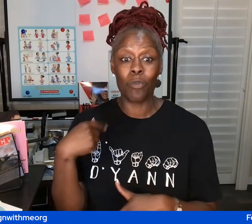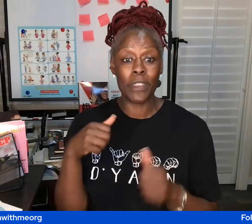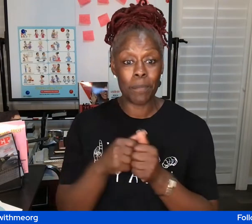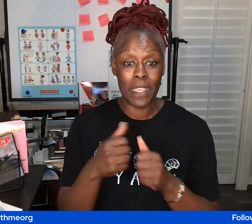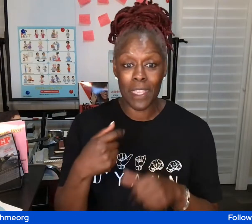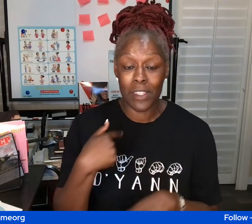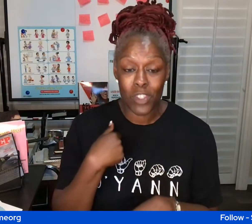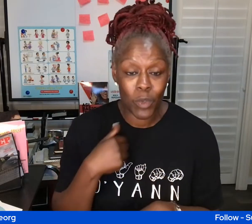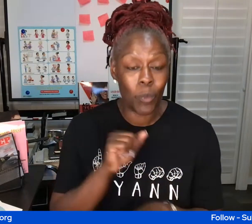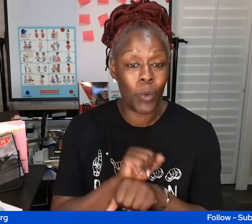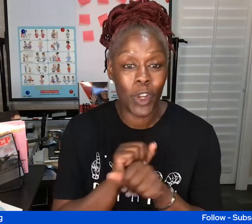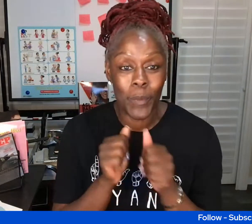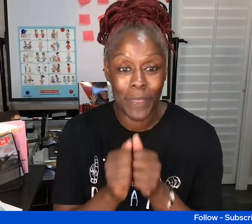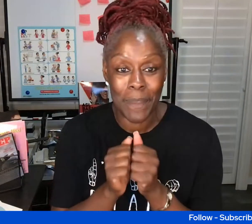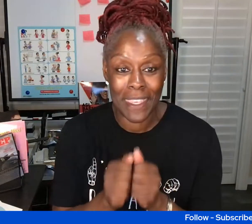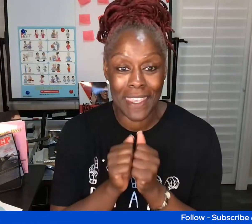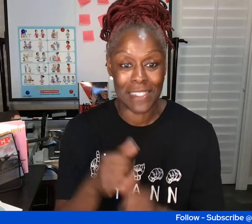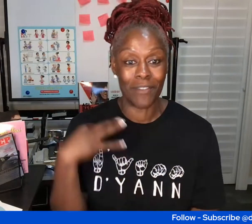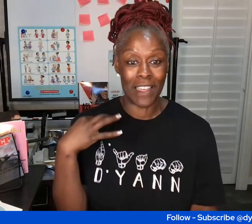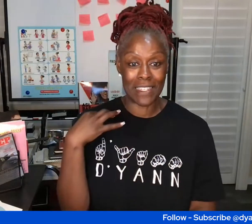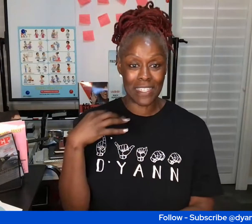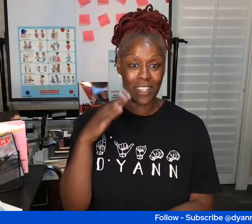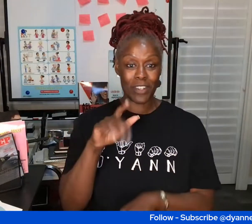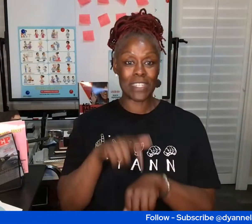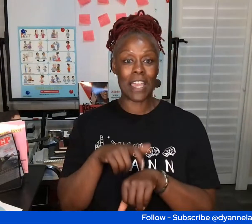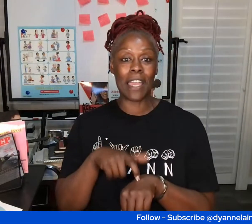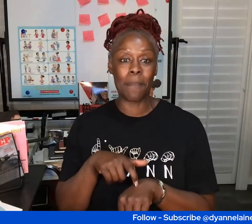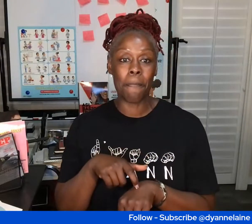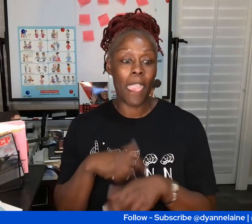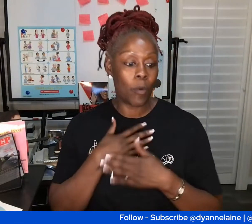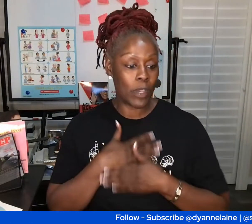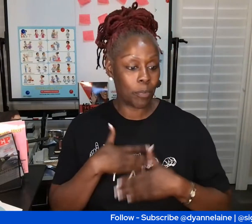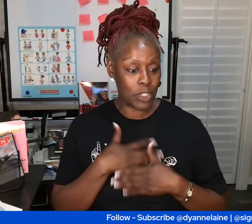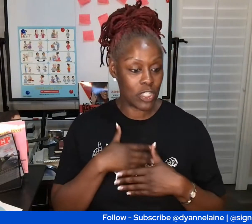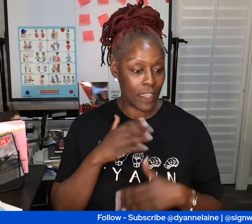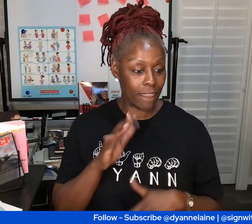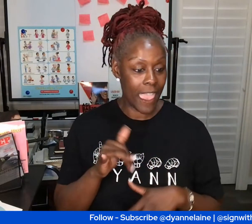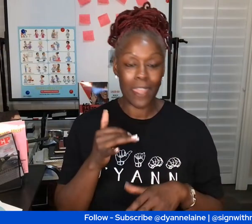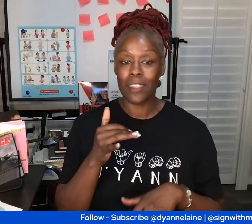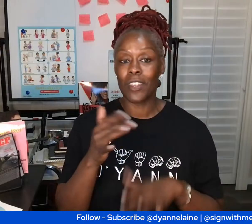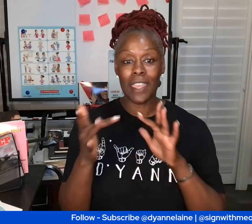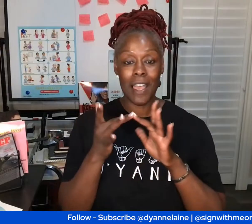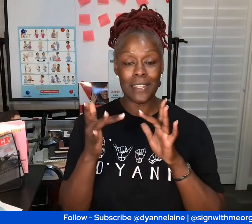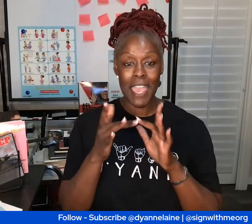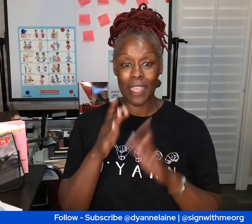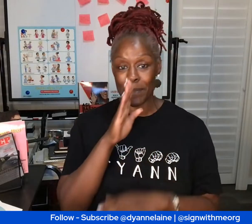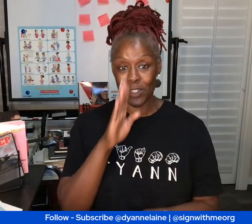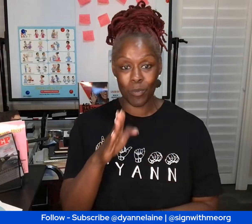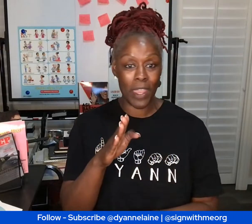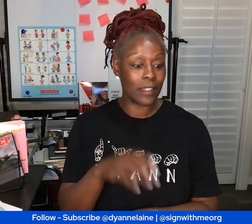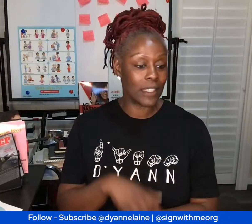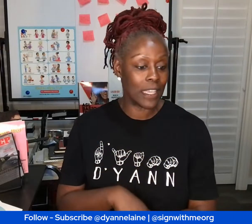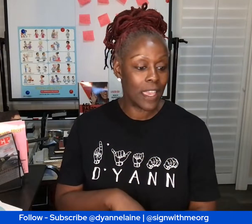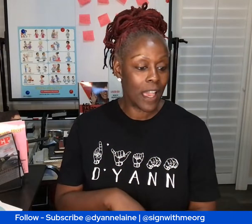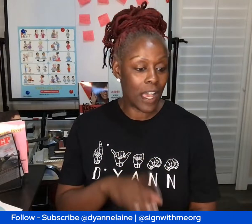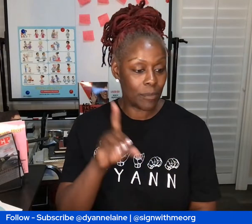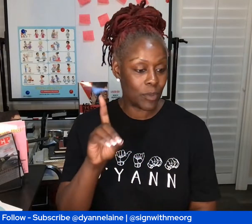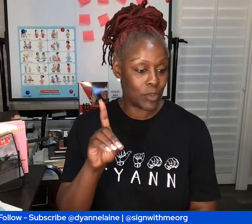with me, to work with me, to volunteer your time. We'd appreciate that. You can contact me directly through